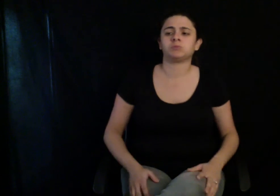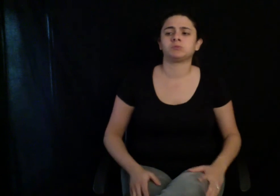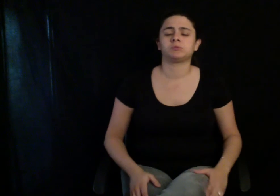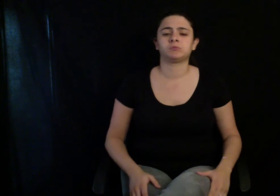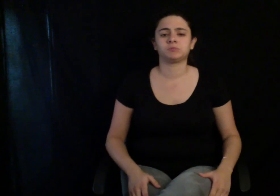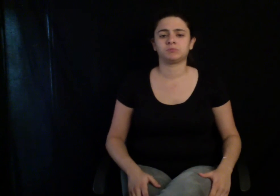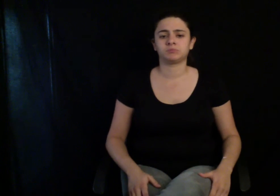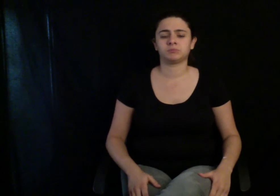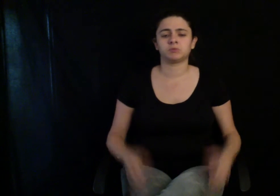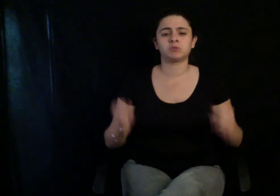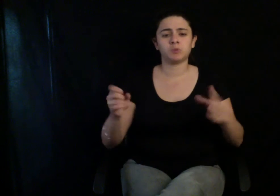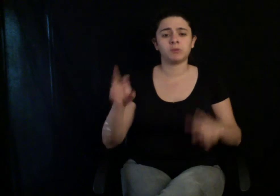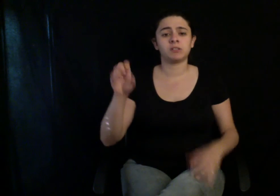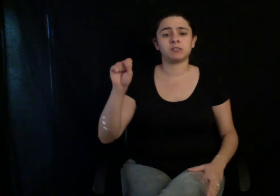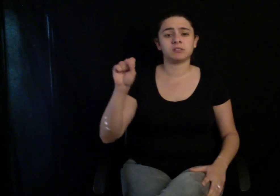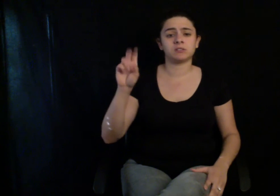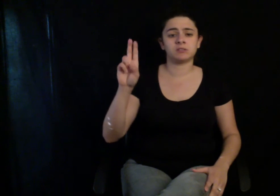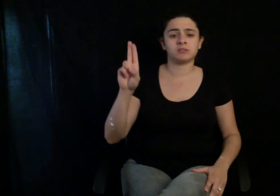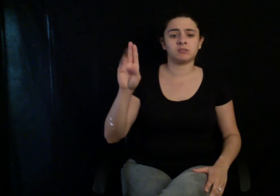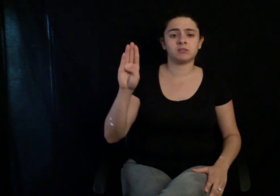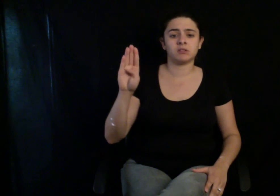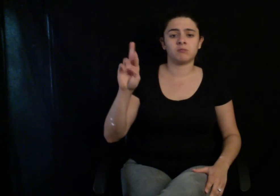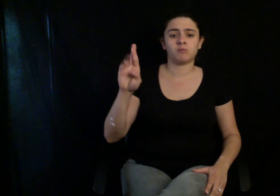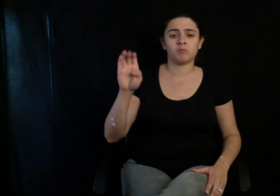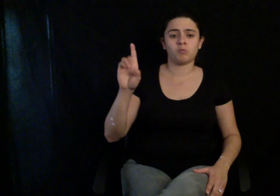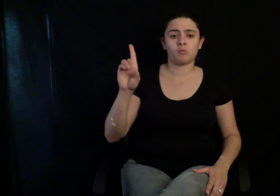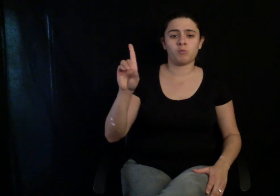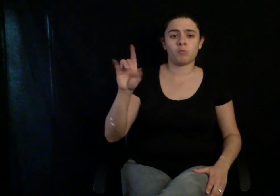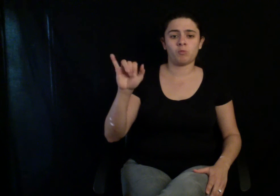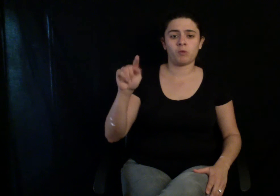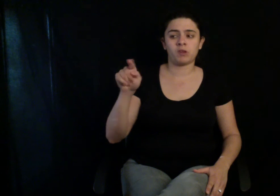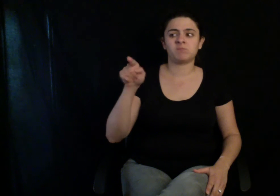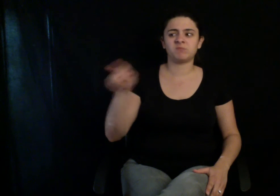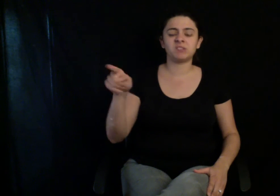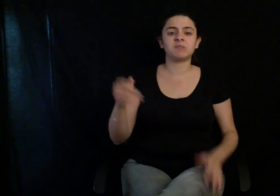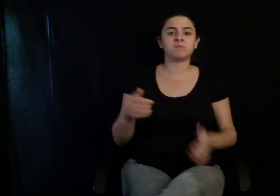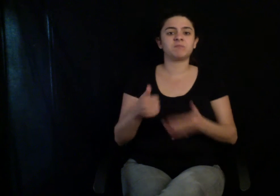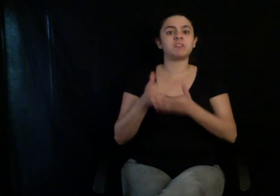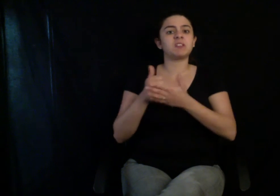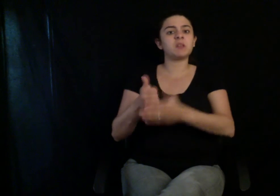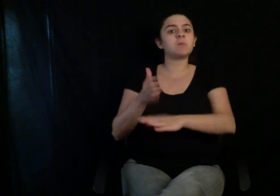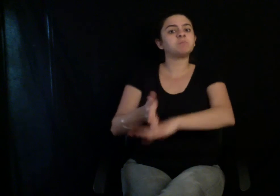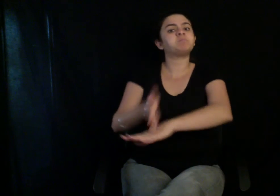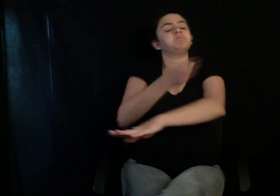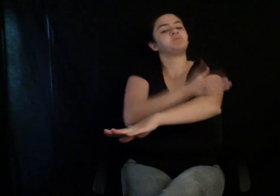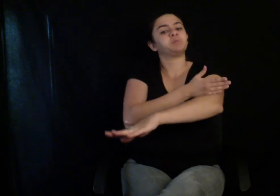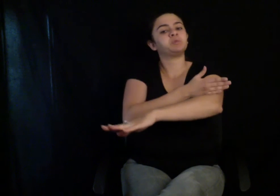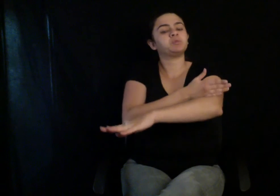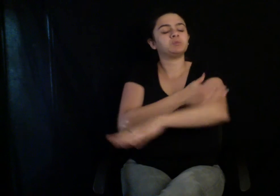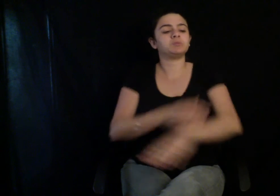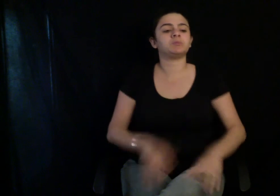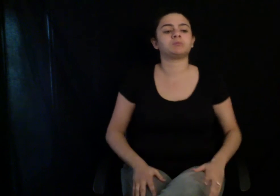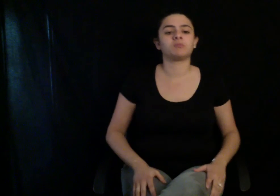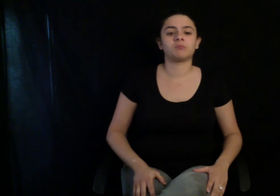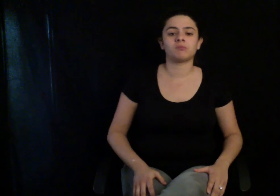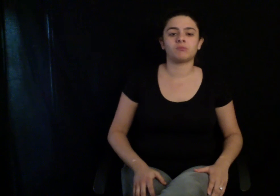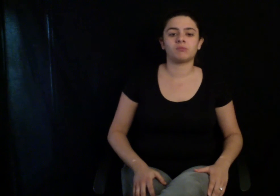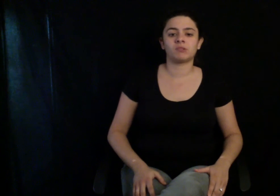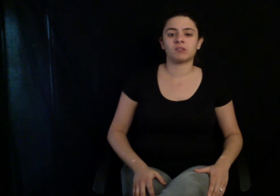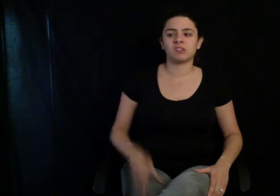as popular as they are without Jared's direct work. So Jared kind of made it a job really for himself. Like he had a job, but anytime he